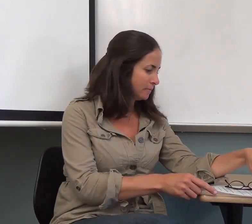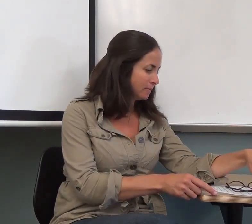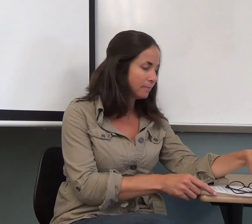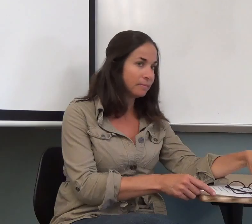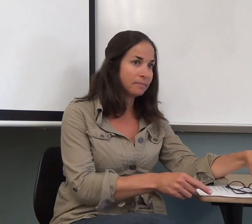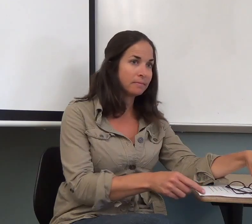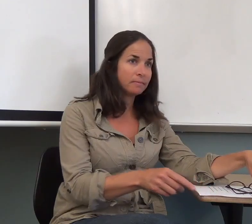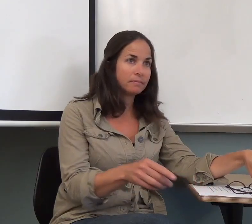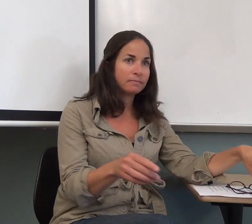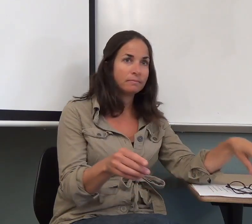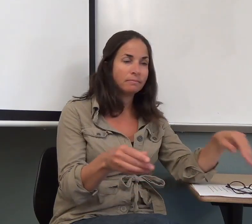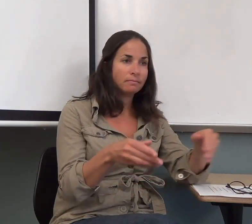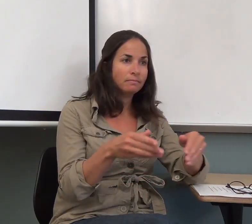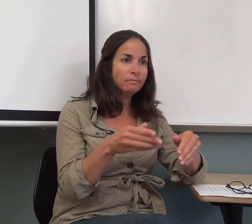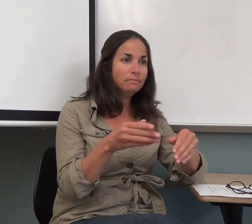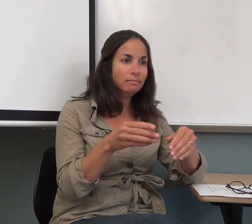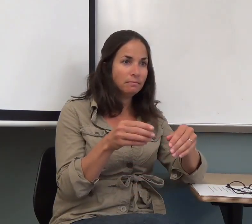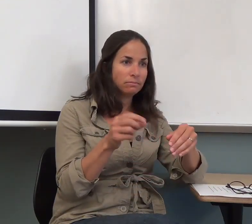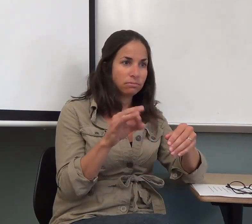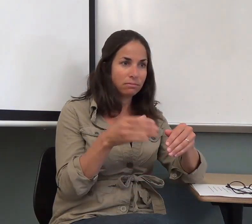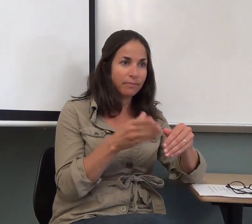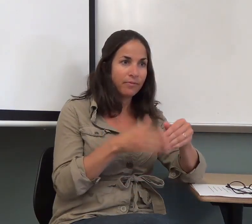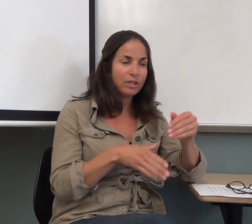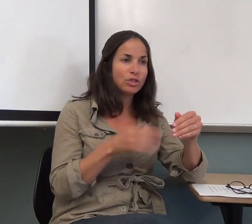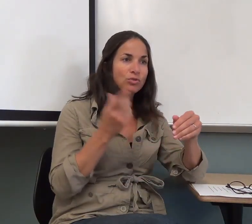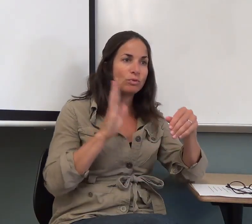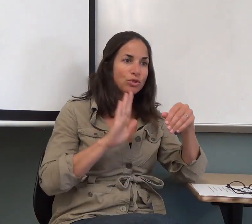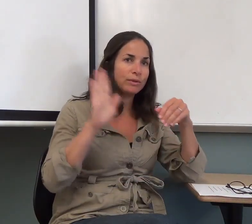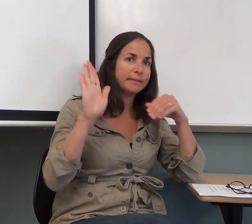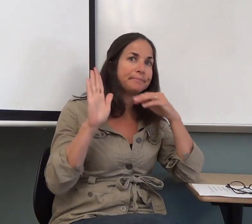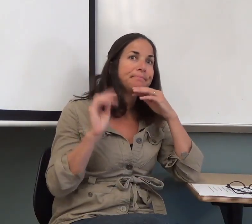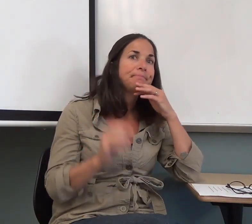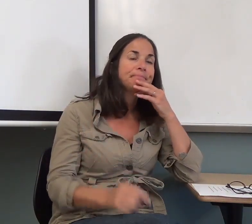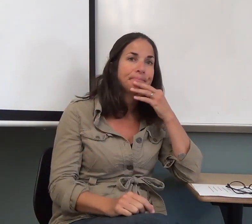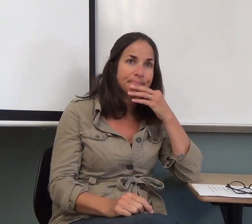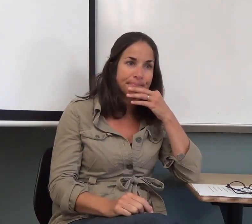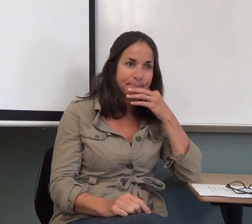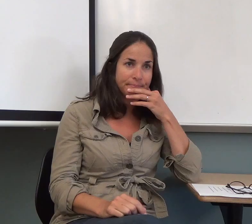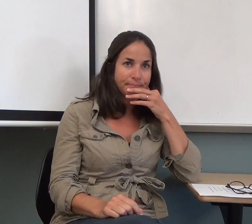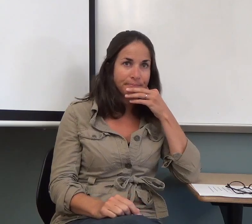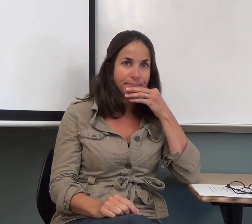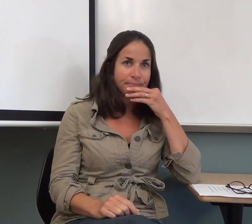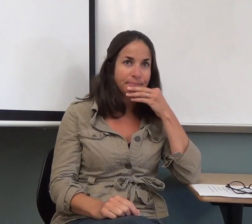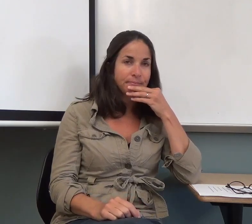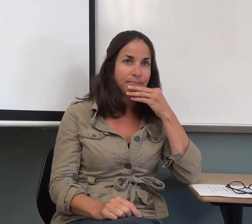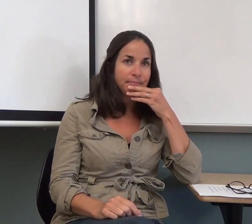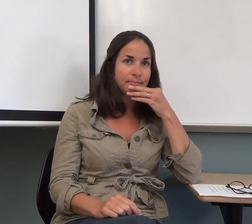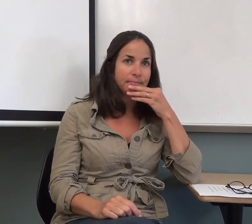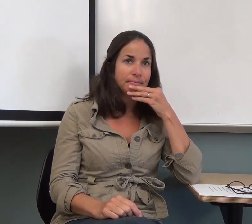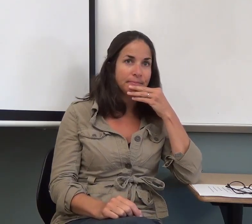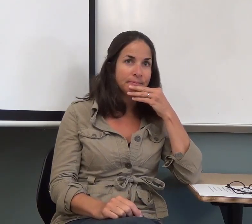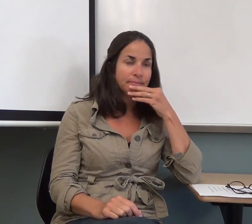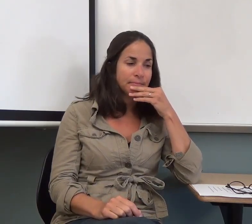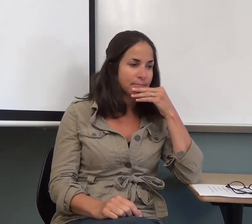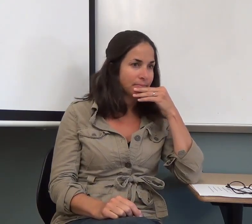you are done, let me come around and take a look. Can I ask a question? May. Did you say mark the subject in the,